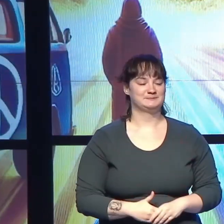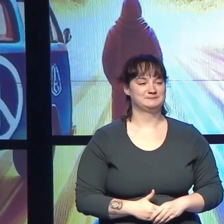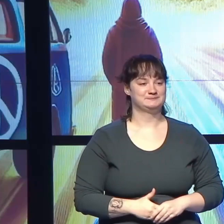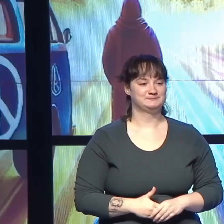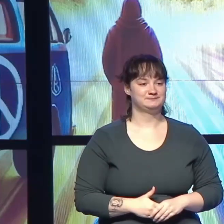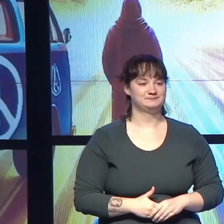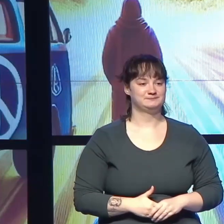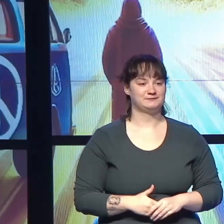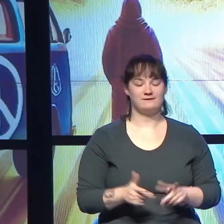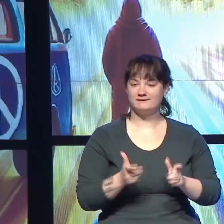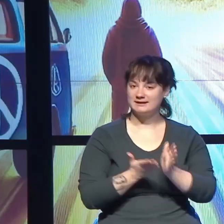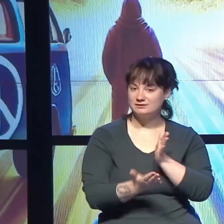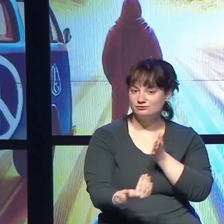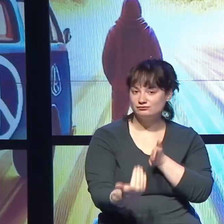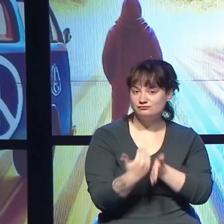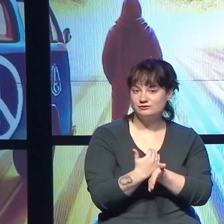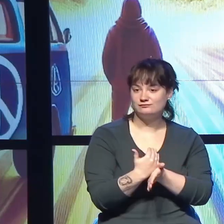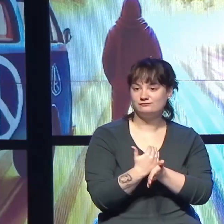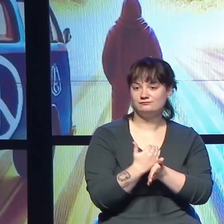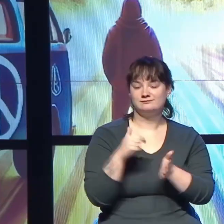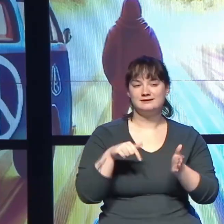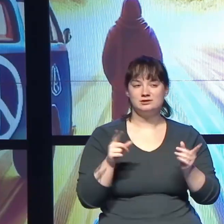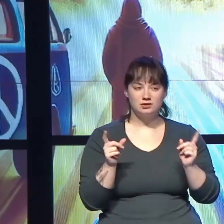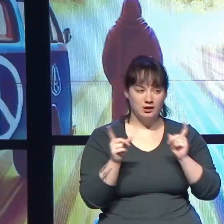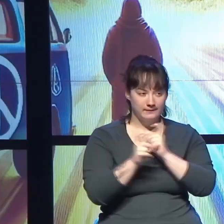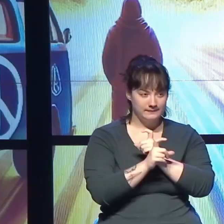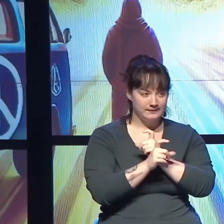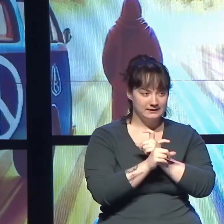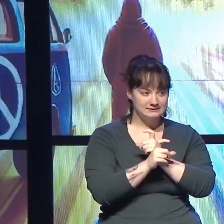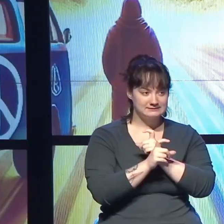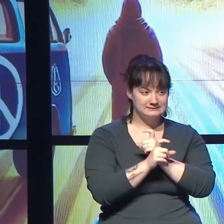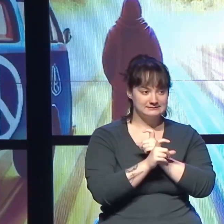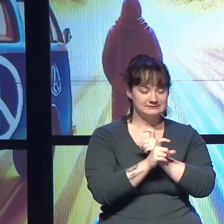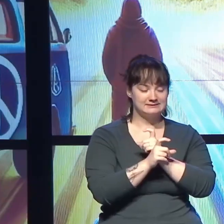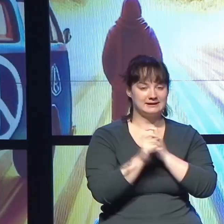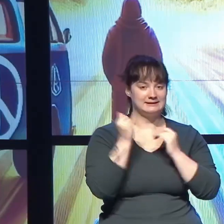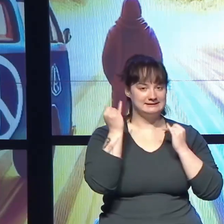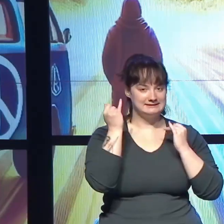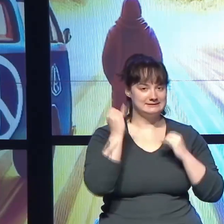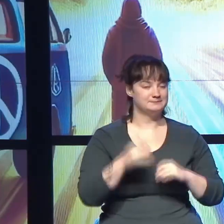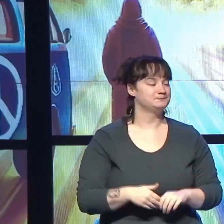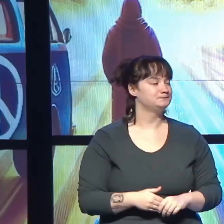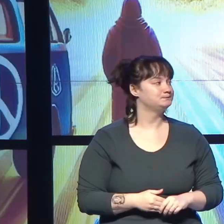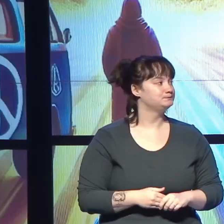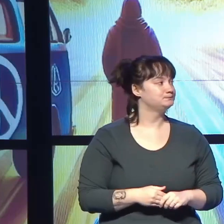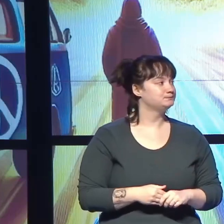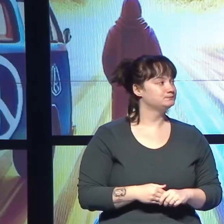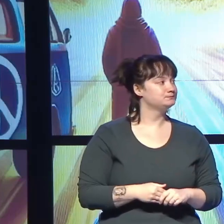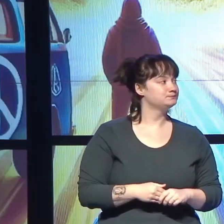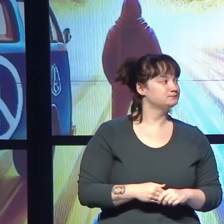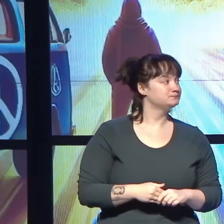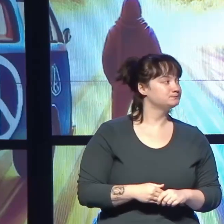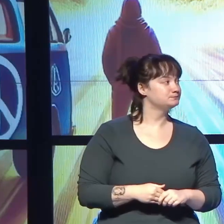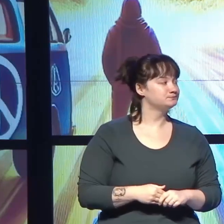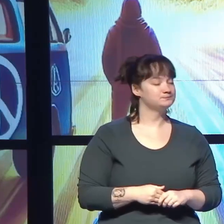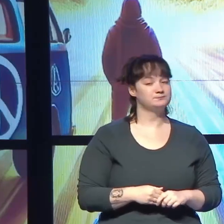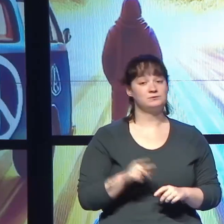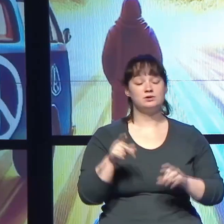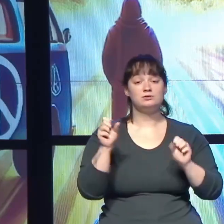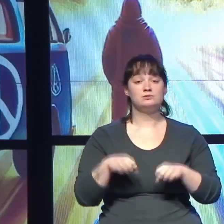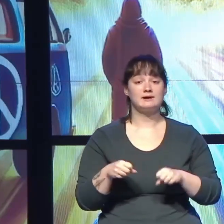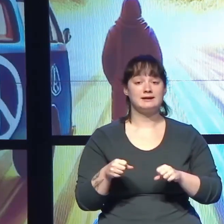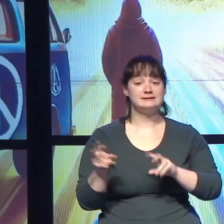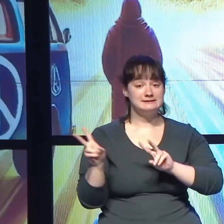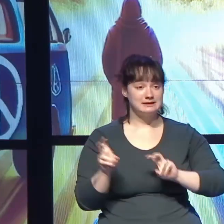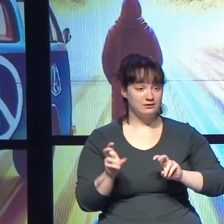quick review, and these are kind of complex statements, but it's what we covered in the first 2 weeks, and you're welcome to download the app and listen or watch, or you can go online,